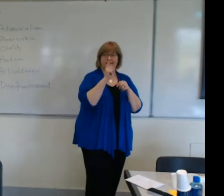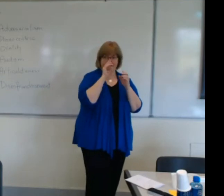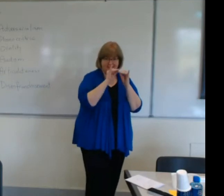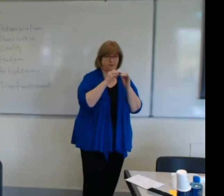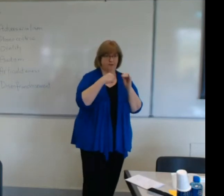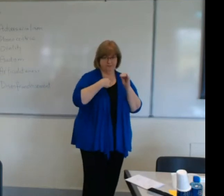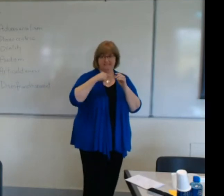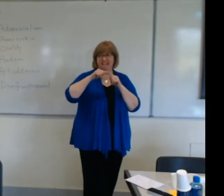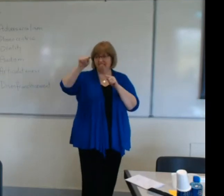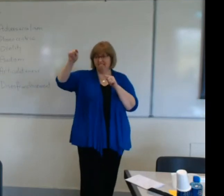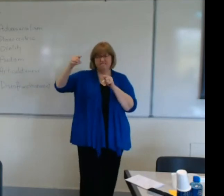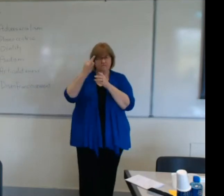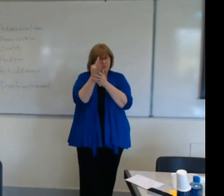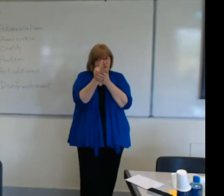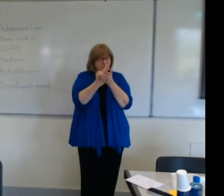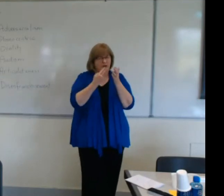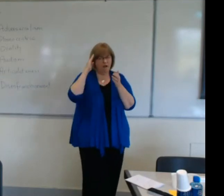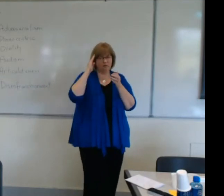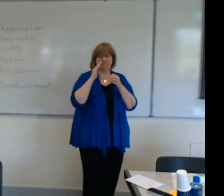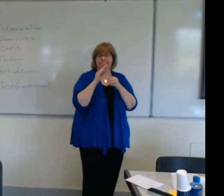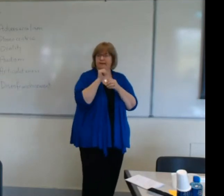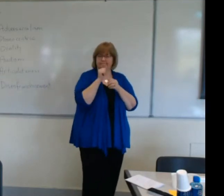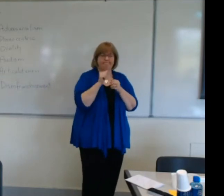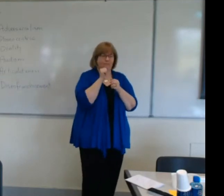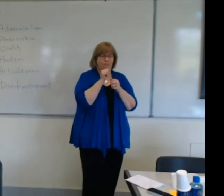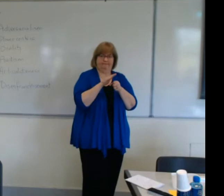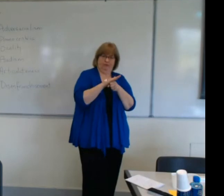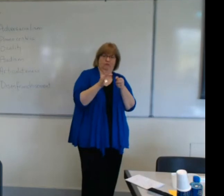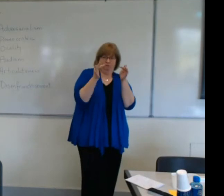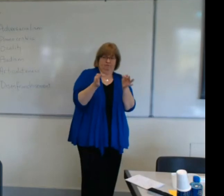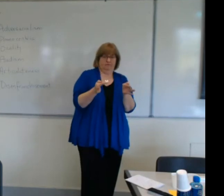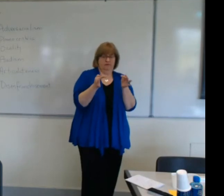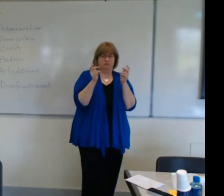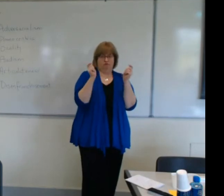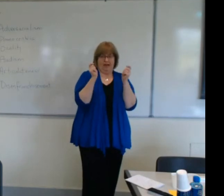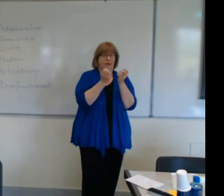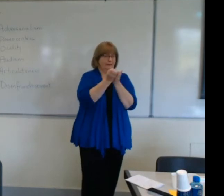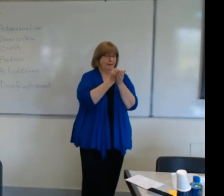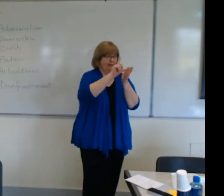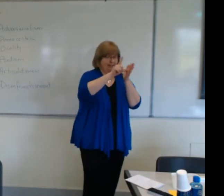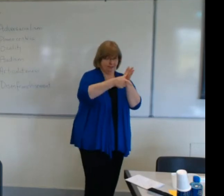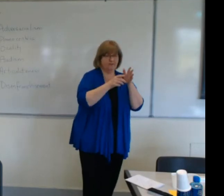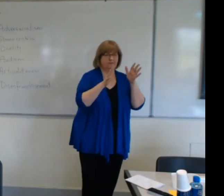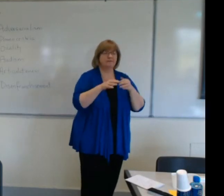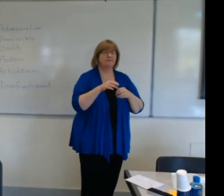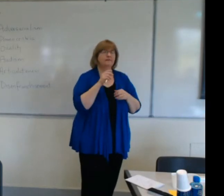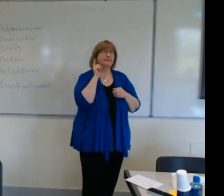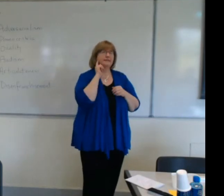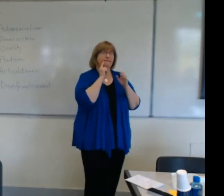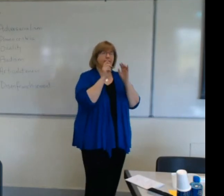deaf interpreters. There's myself, there's another colleague here, Susan O'Callaghan. We don't have